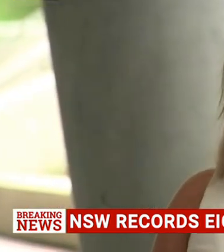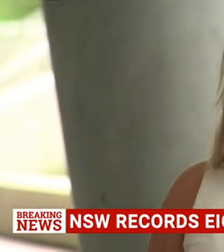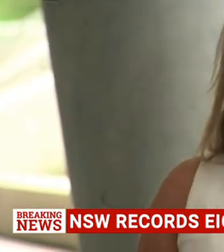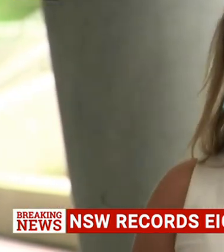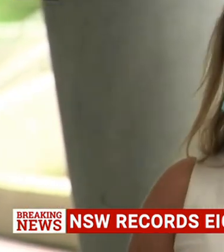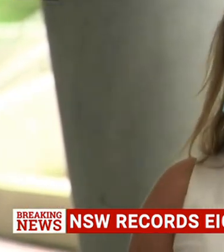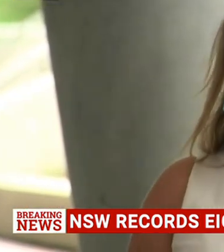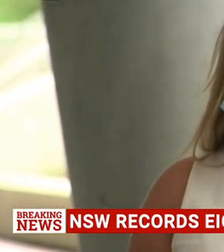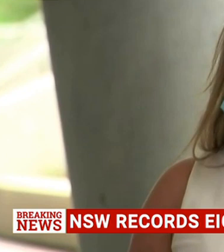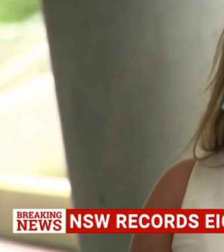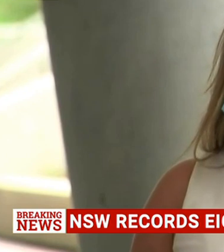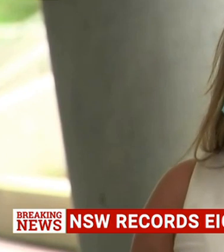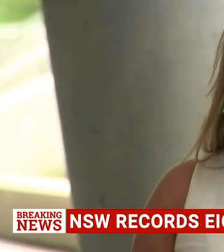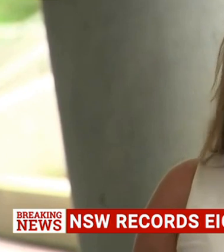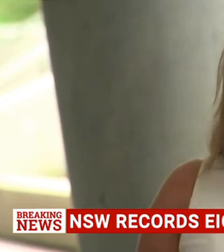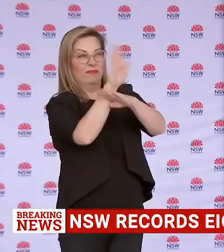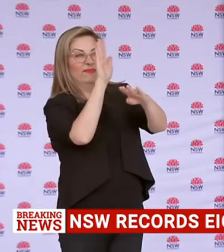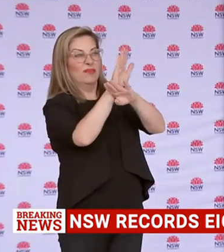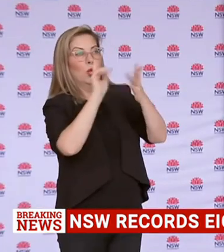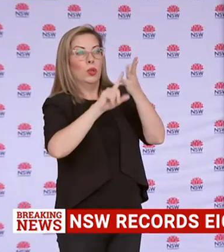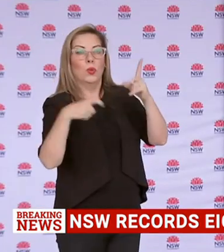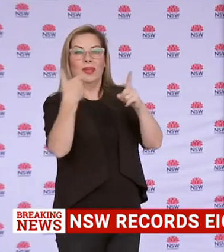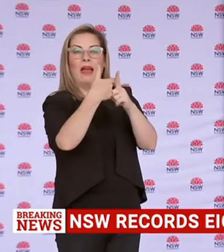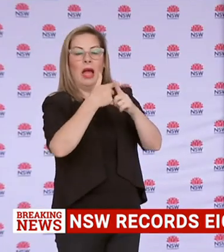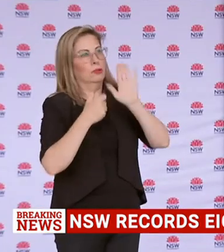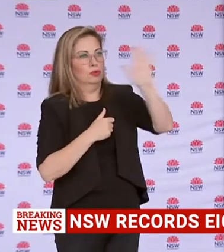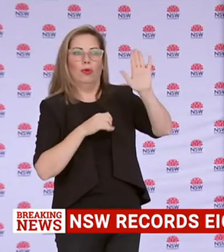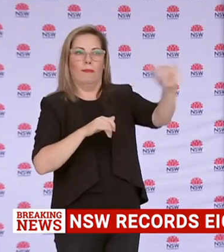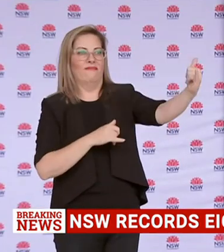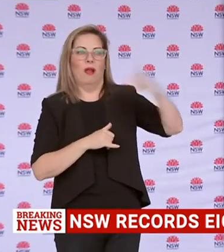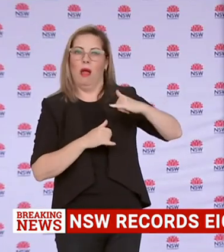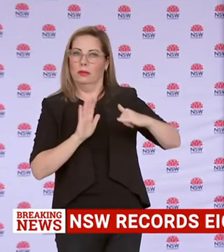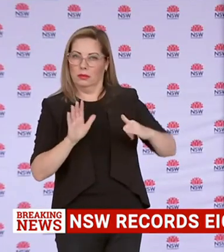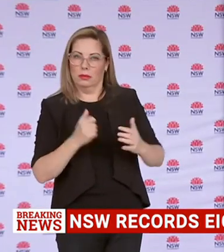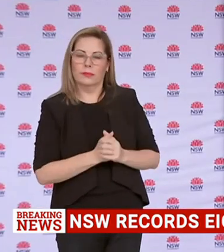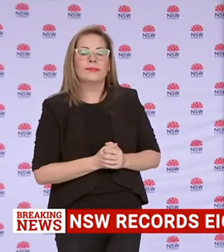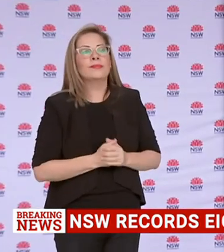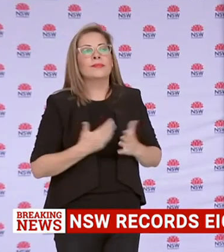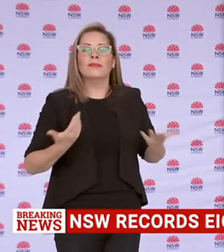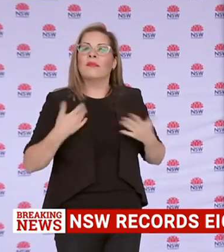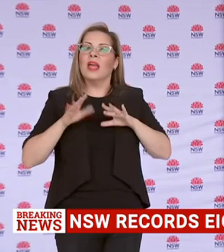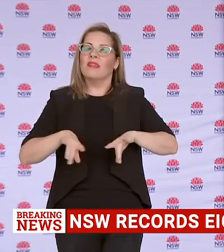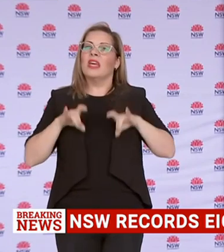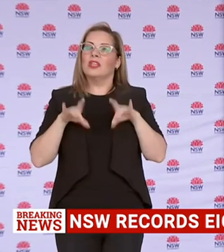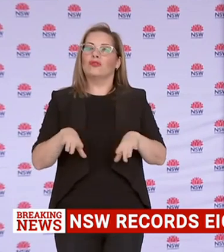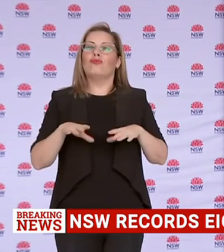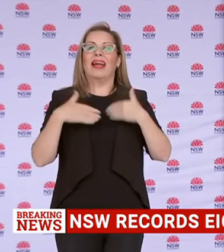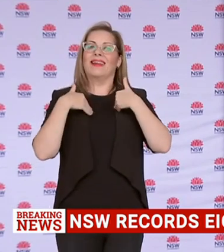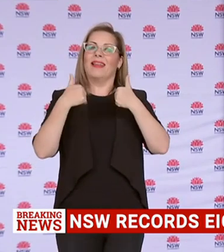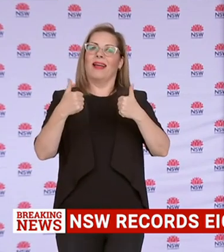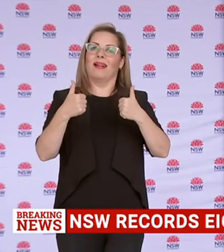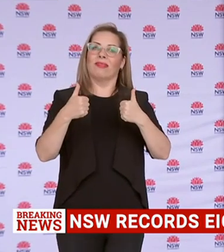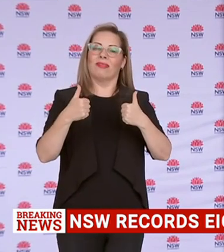we should stop receiving them in New South Wales? So the Australian Health Protection Committee considered the information about the